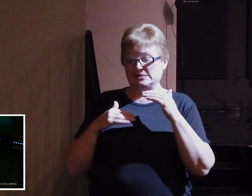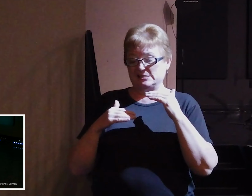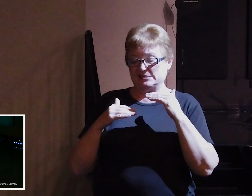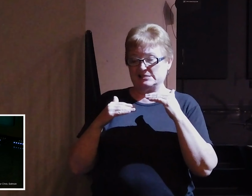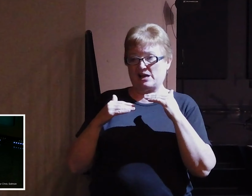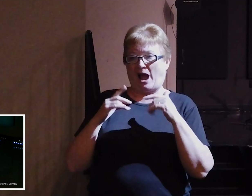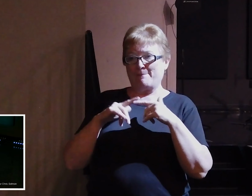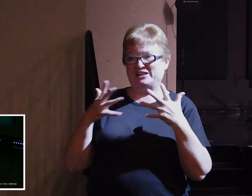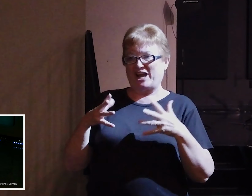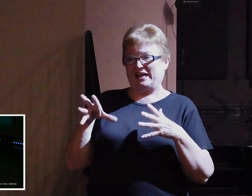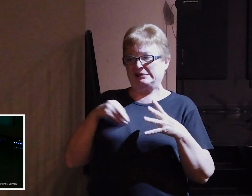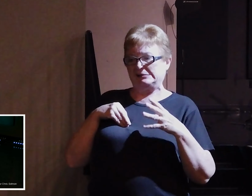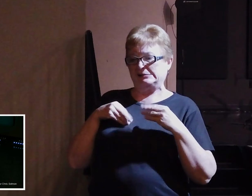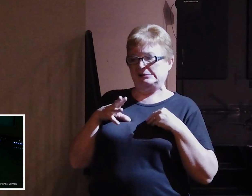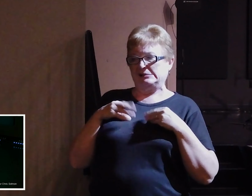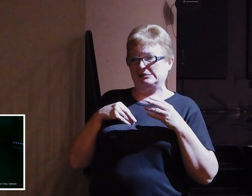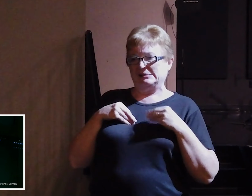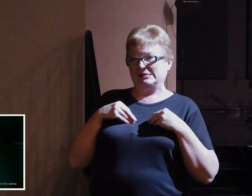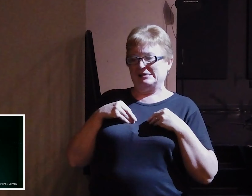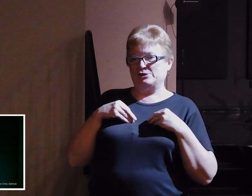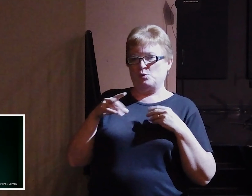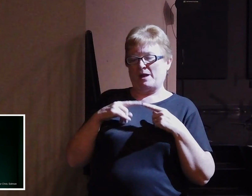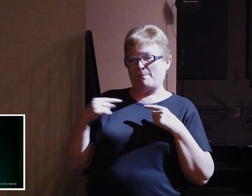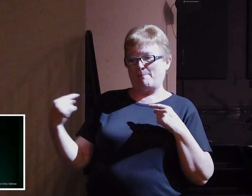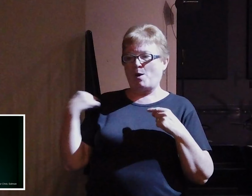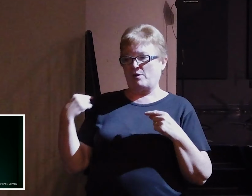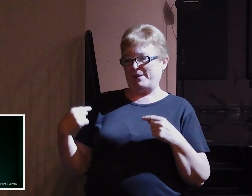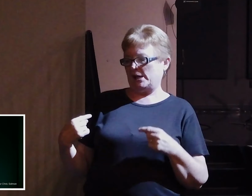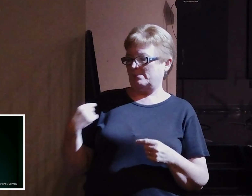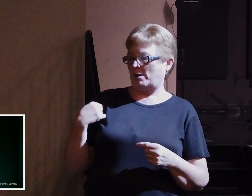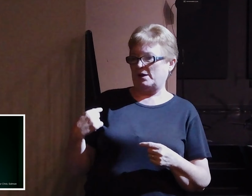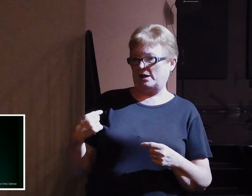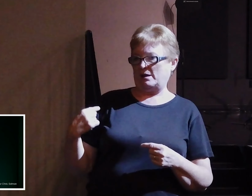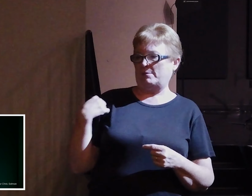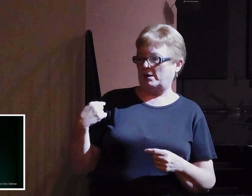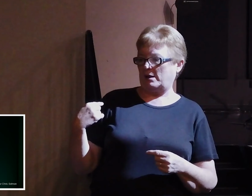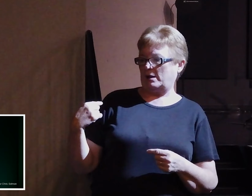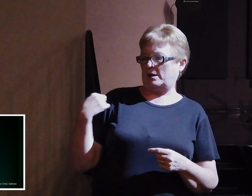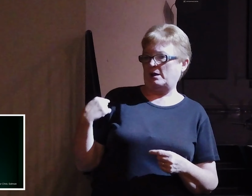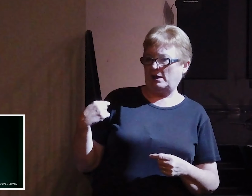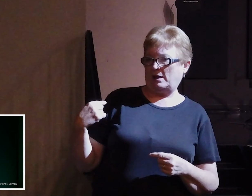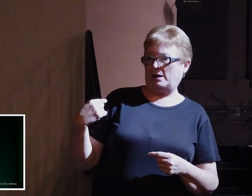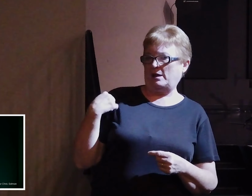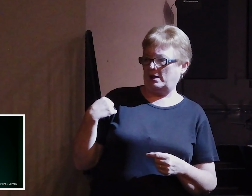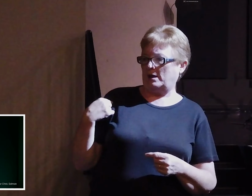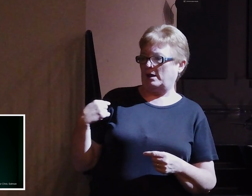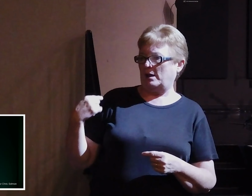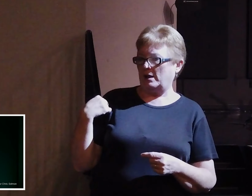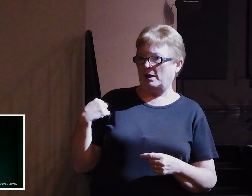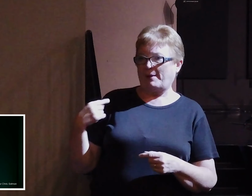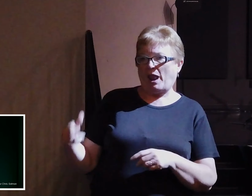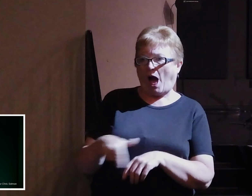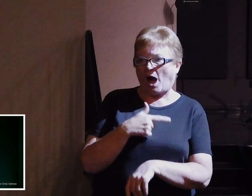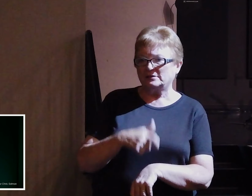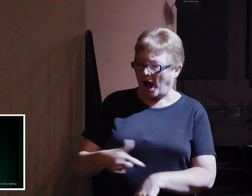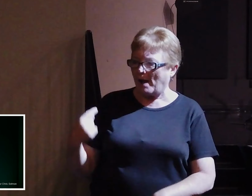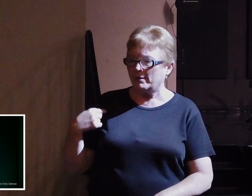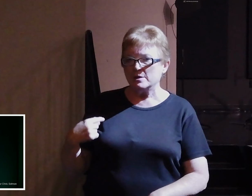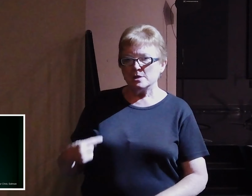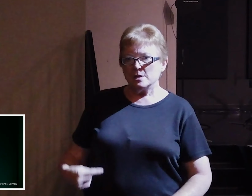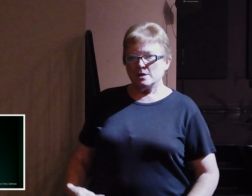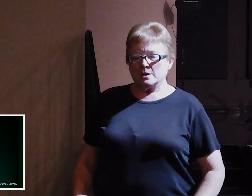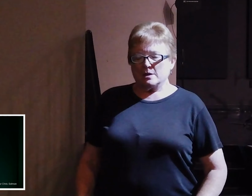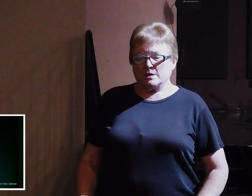what we can take. It's like, you can poke me for a while, and I'm okay with it. But once you poke long enough, snap.